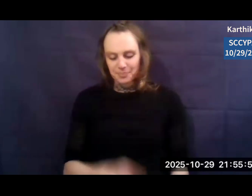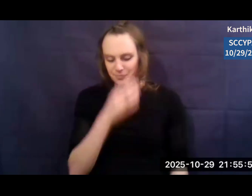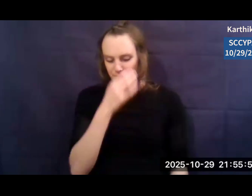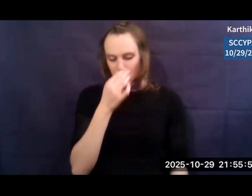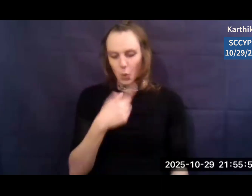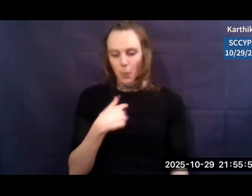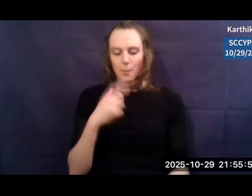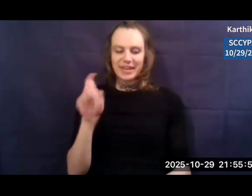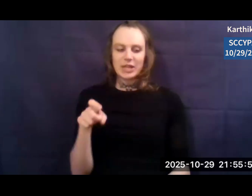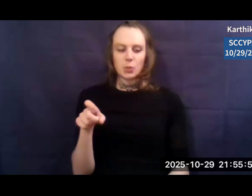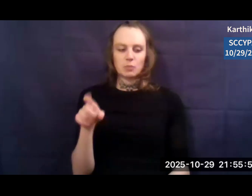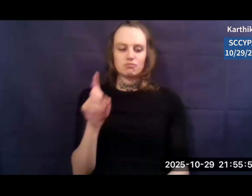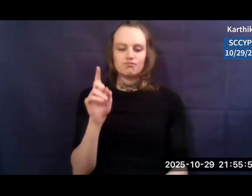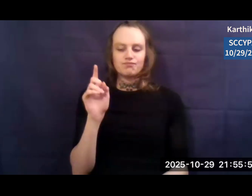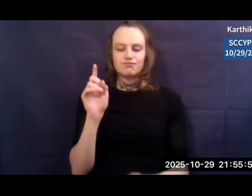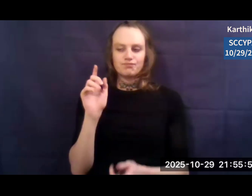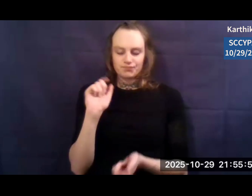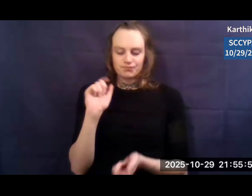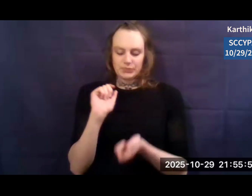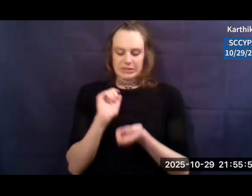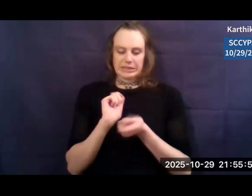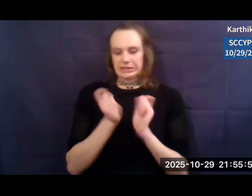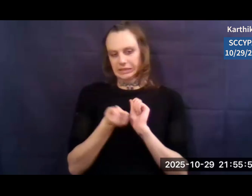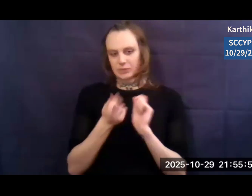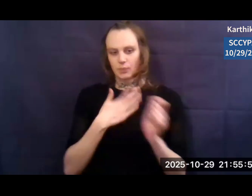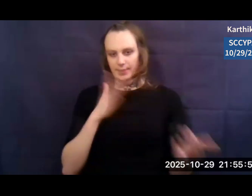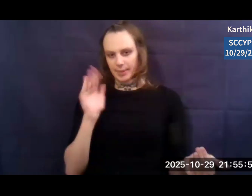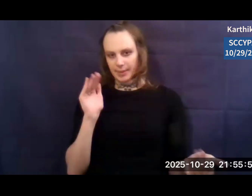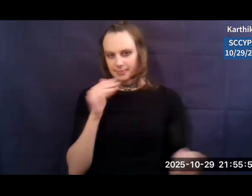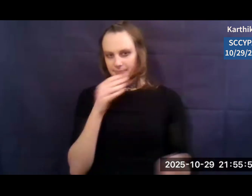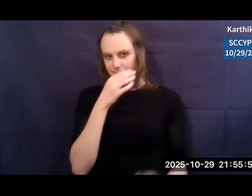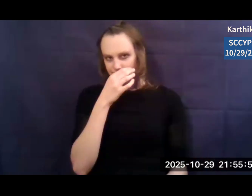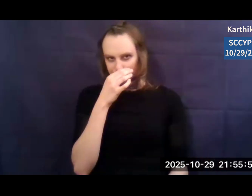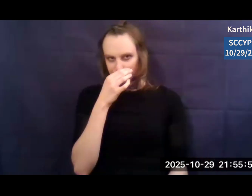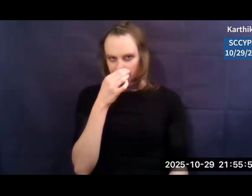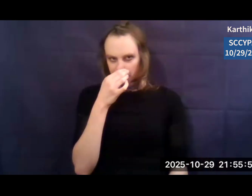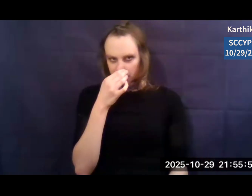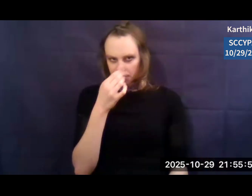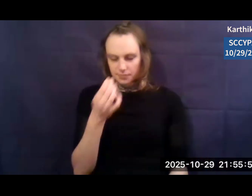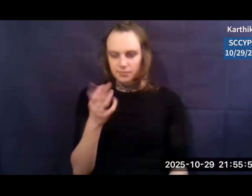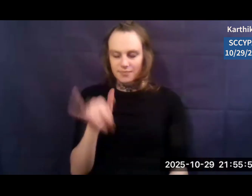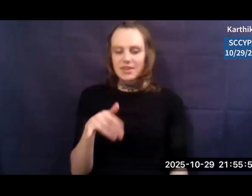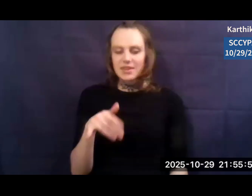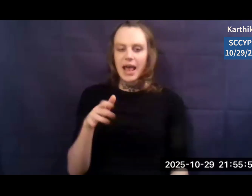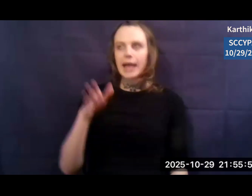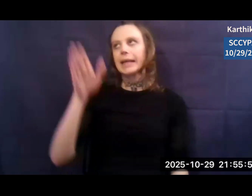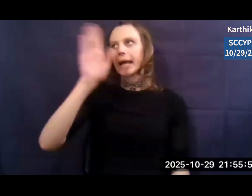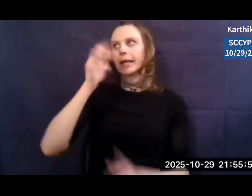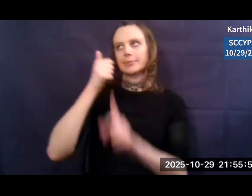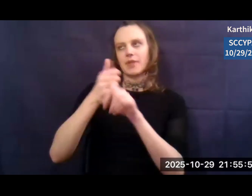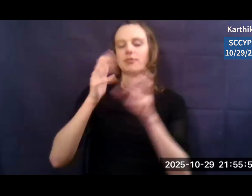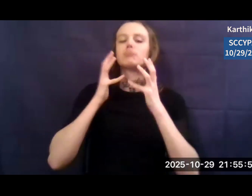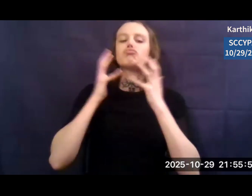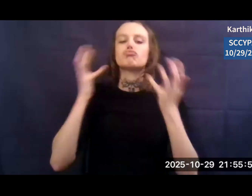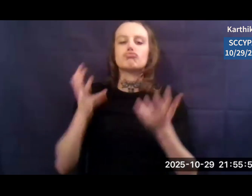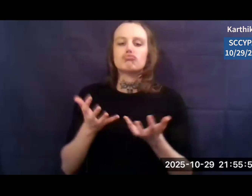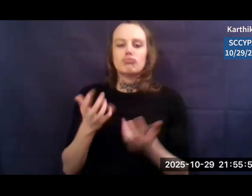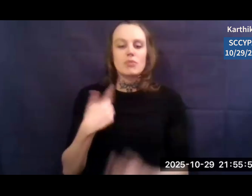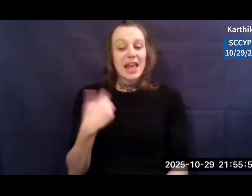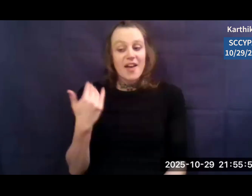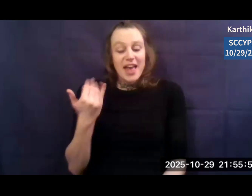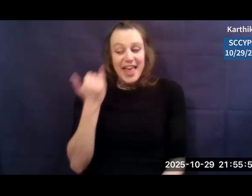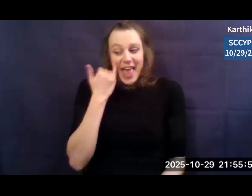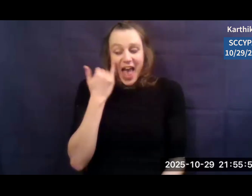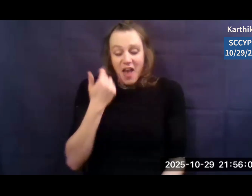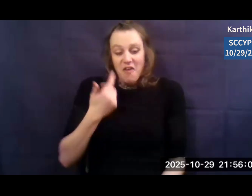recovery is the idea that the Santa Claus got idea where it's like, oh well, if I'm just a good boy, if I just like